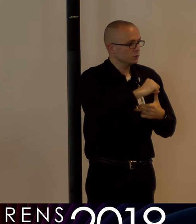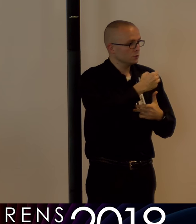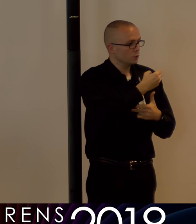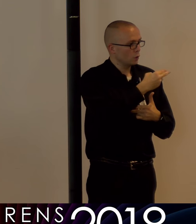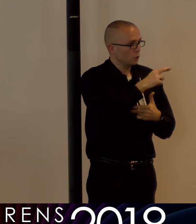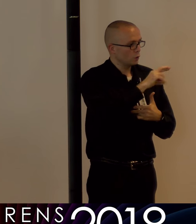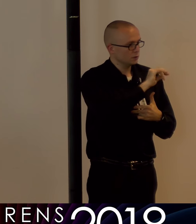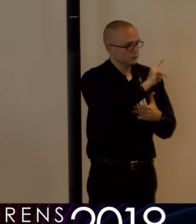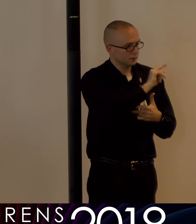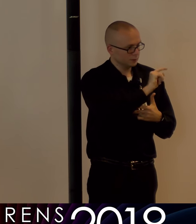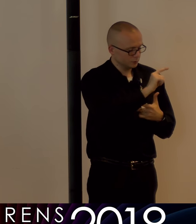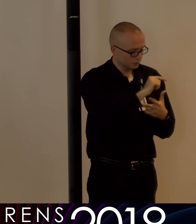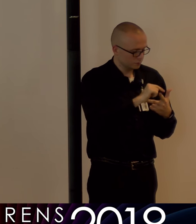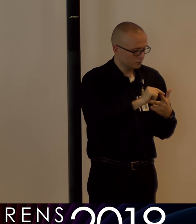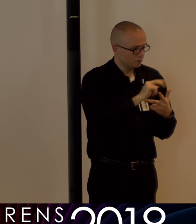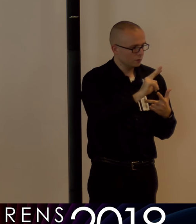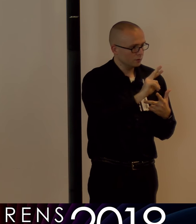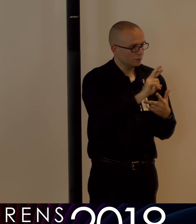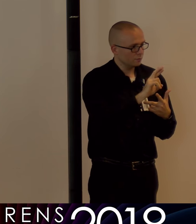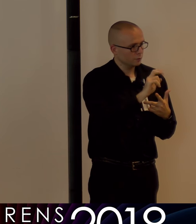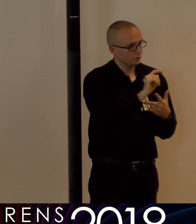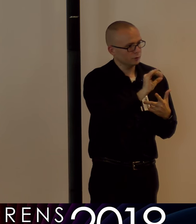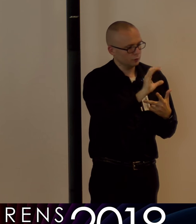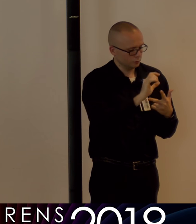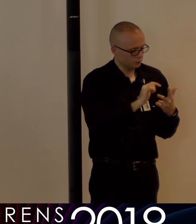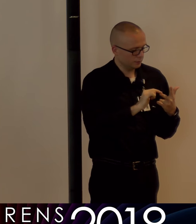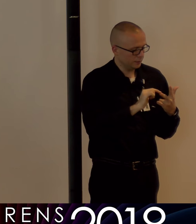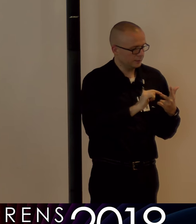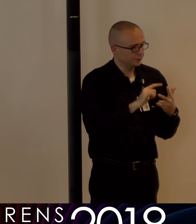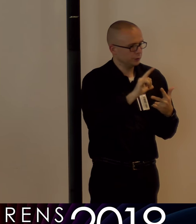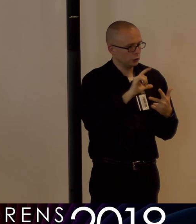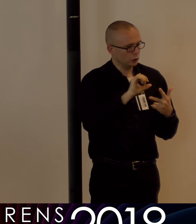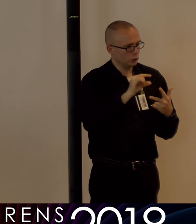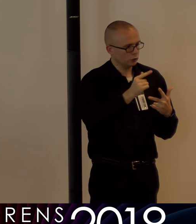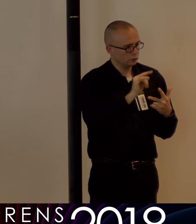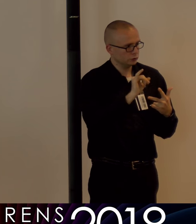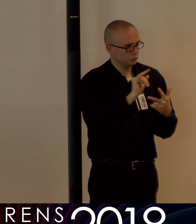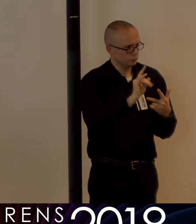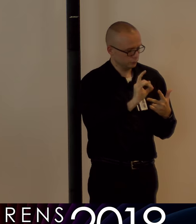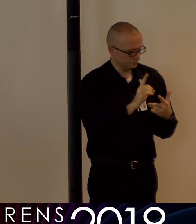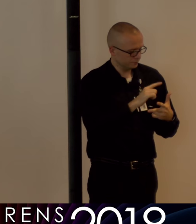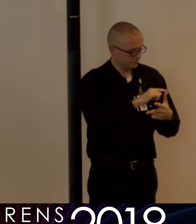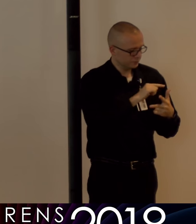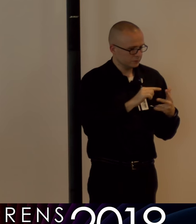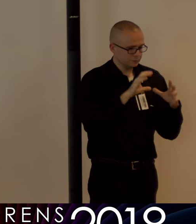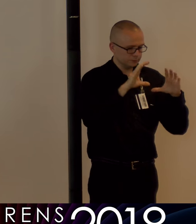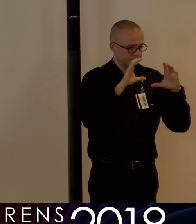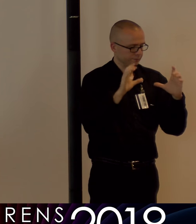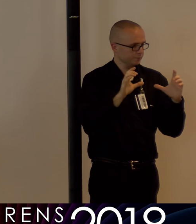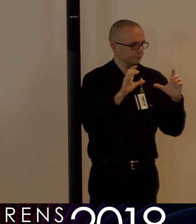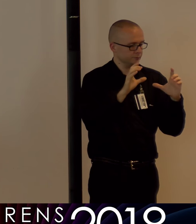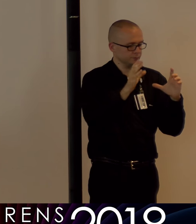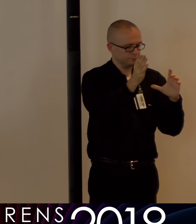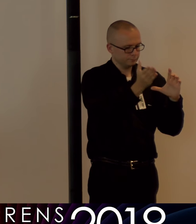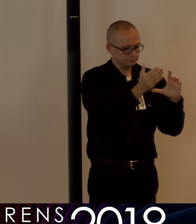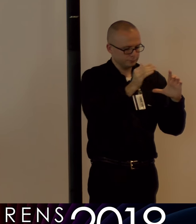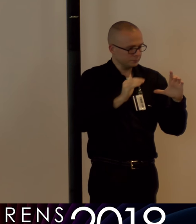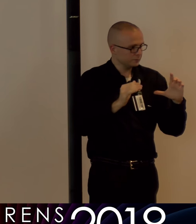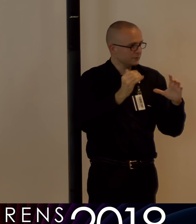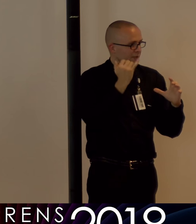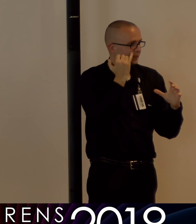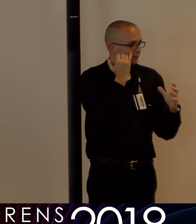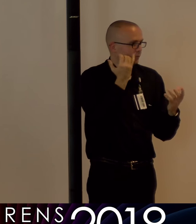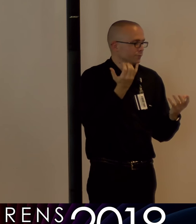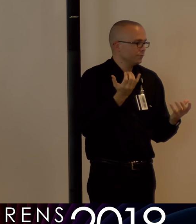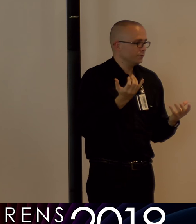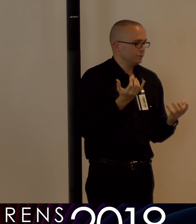horizontal, vertical, and then longitudinal axis, and basically divided the sphere up into octants. So if you do that, you get,